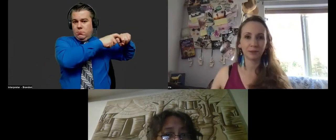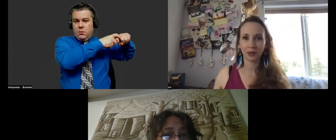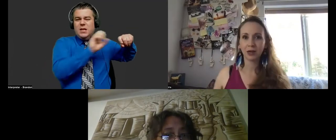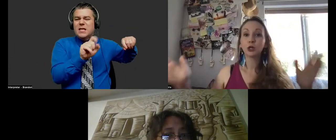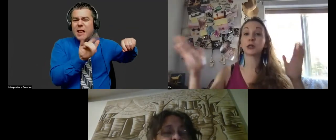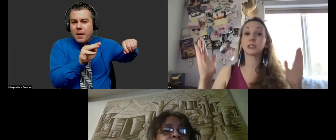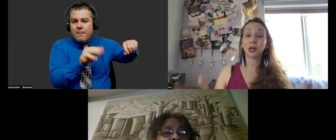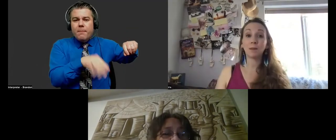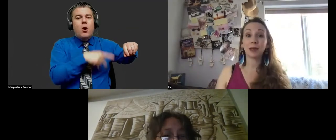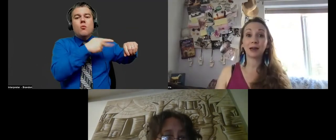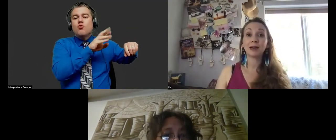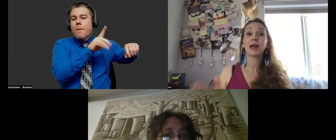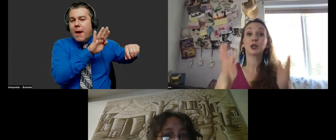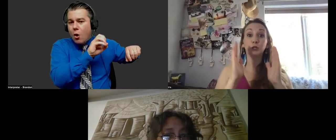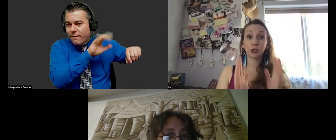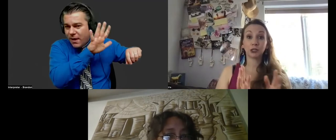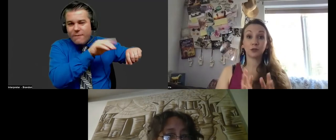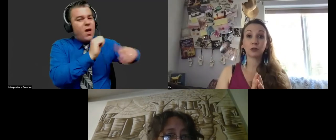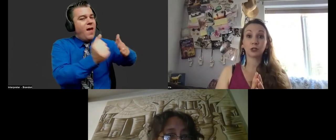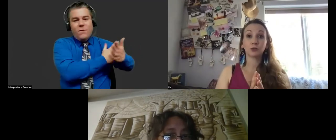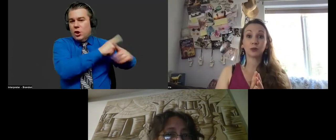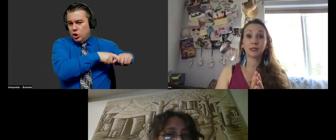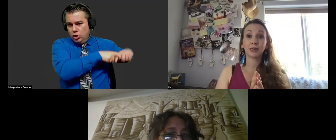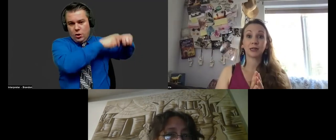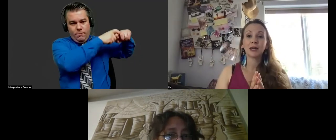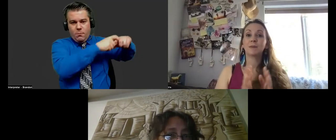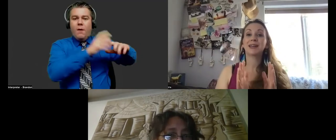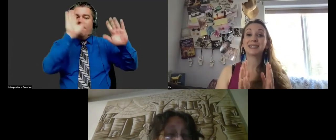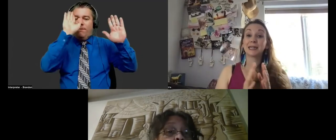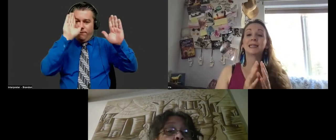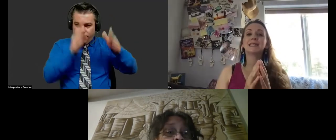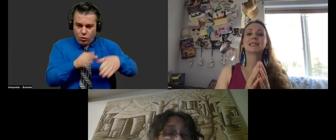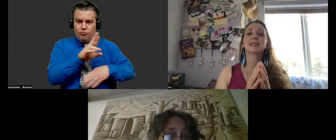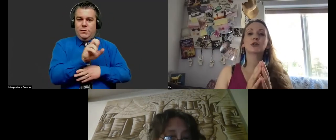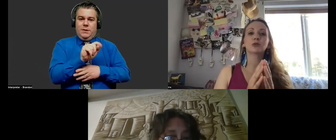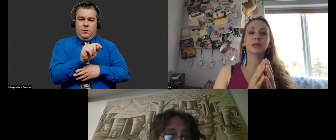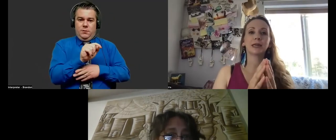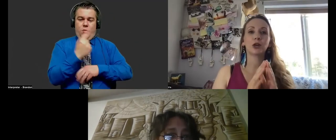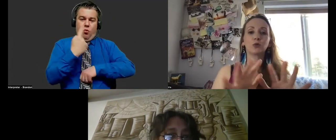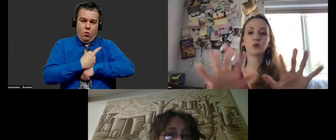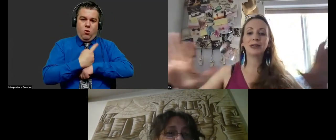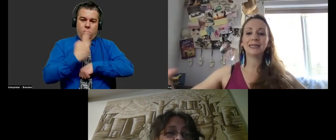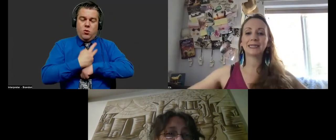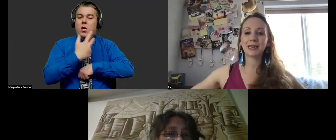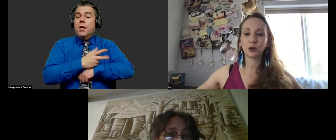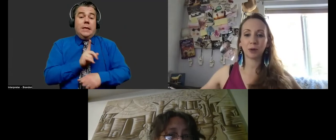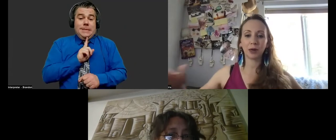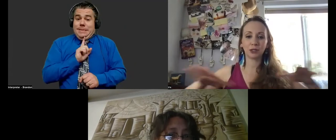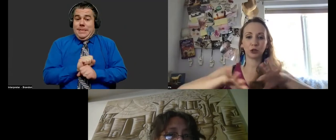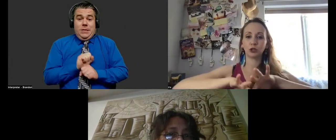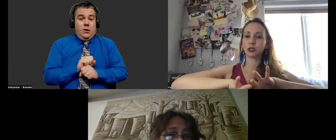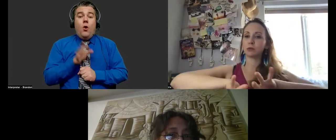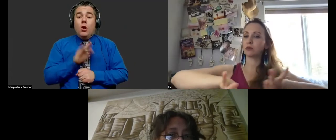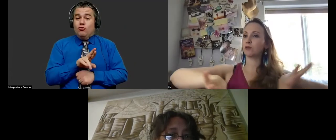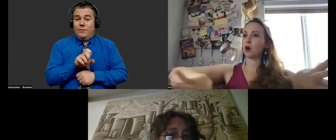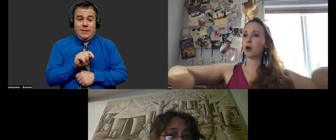of it. You're going to stop that, and you're just focused on the reset, because this is literally resetting your body. So